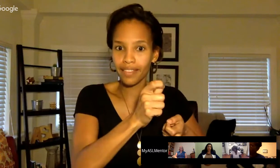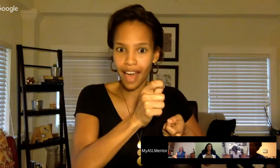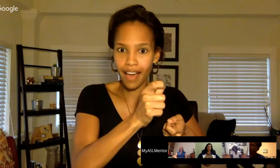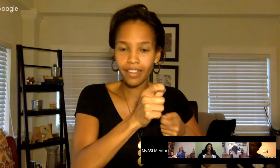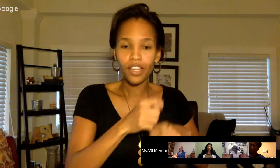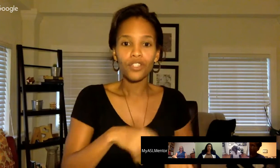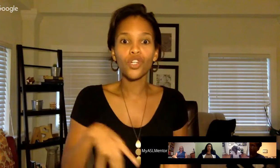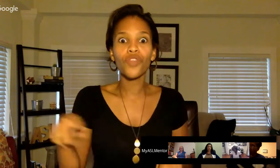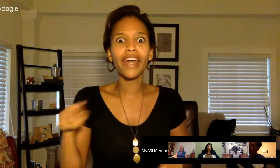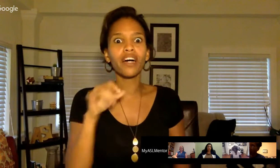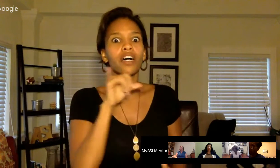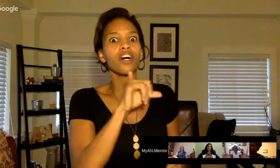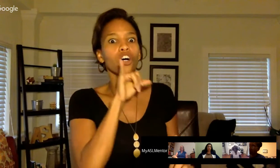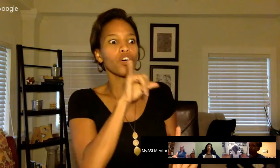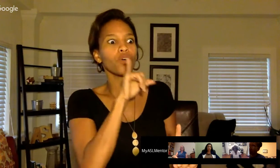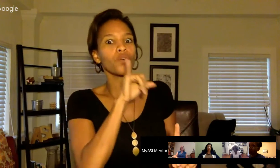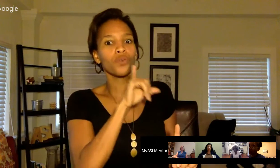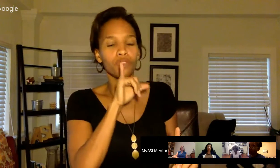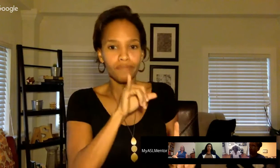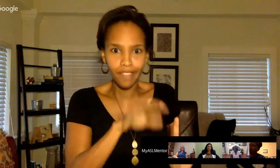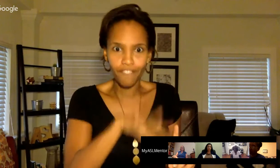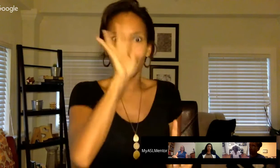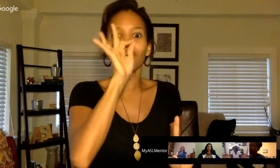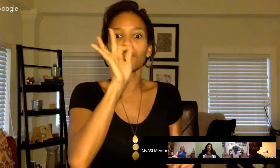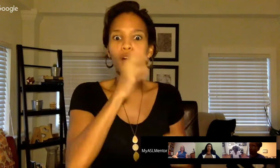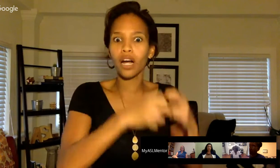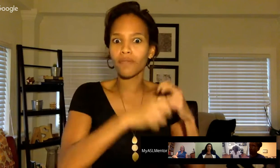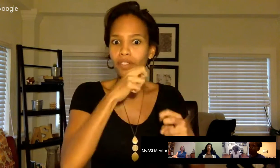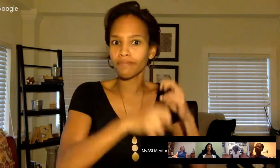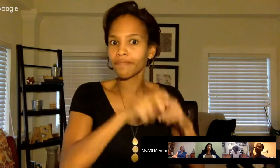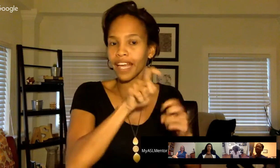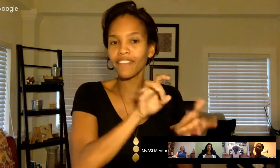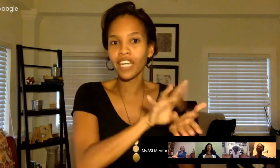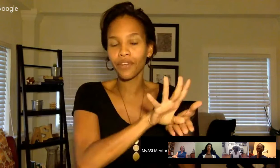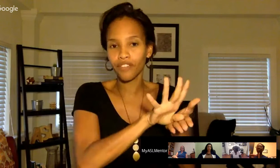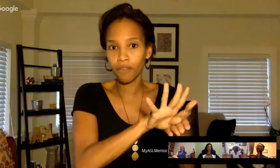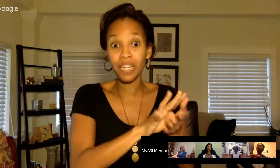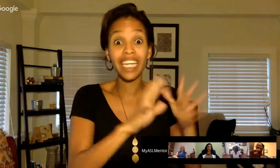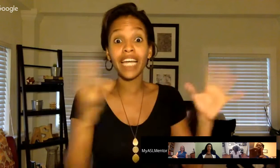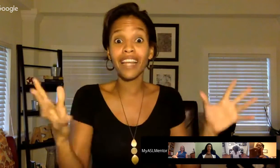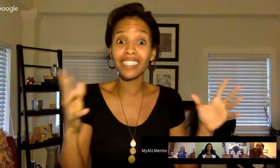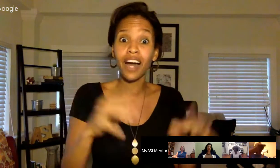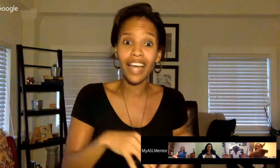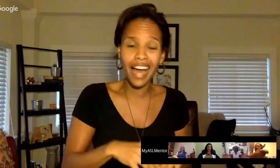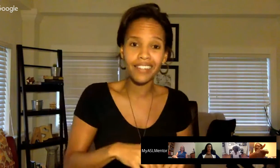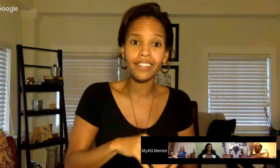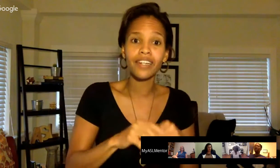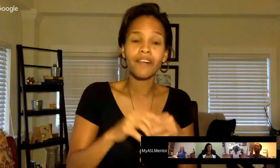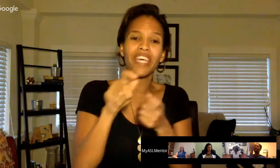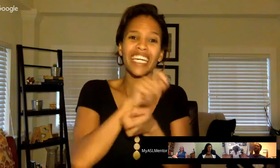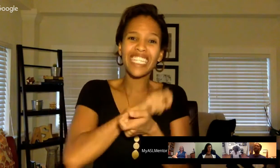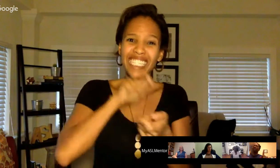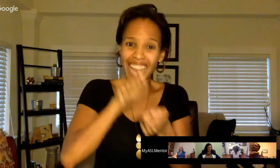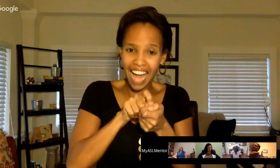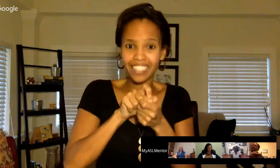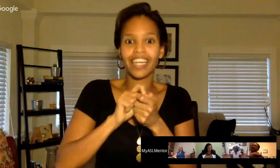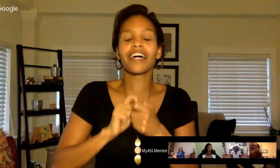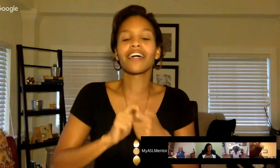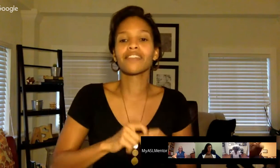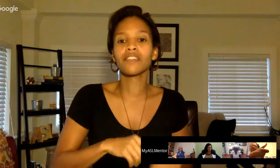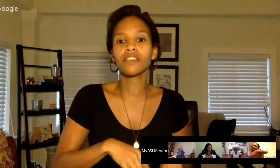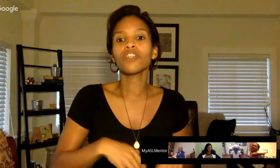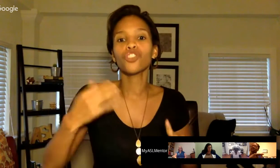something like that. So they found a problem, and they have to get rid of them. But again, that's not as